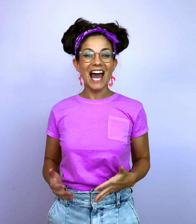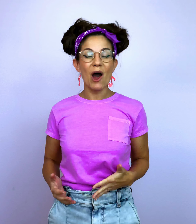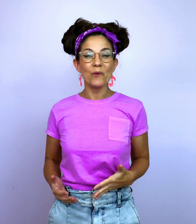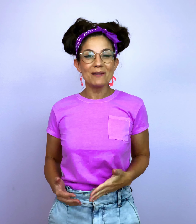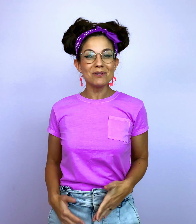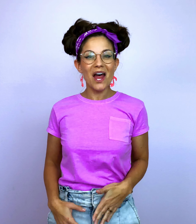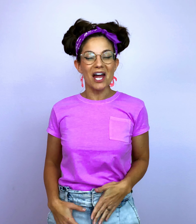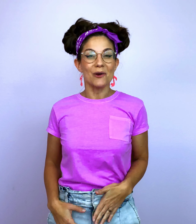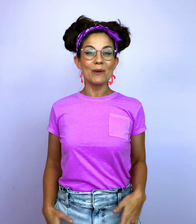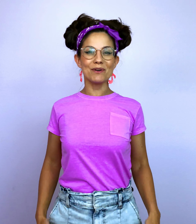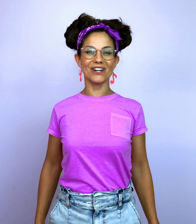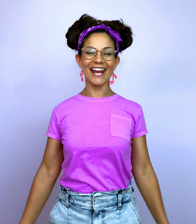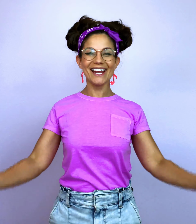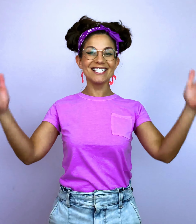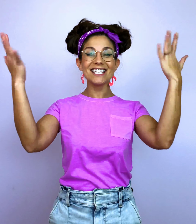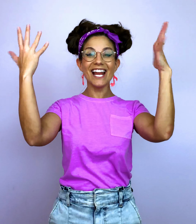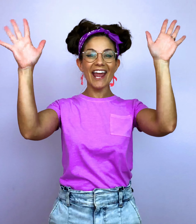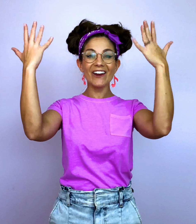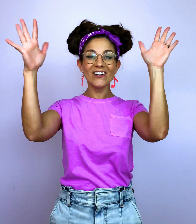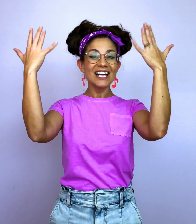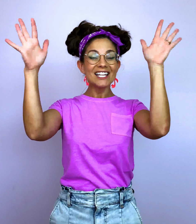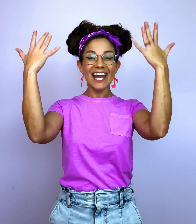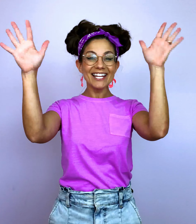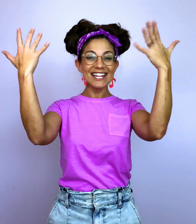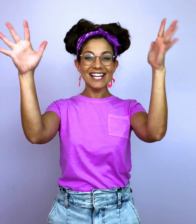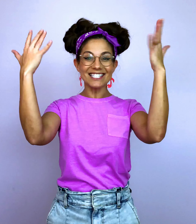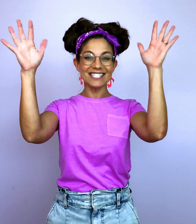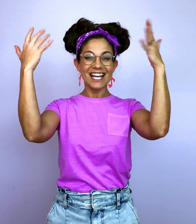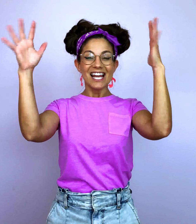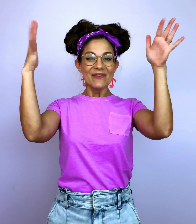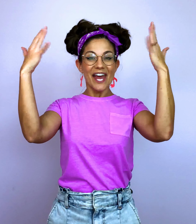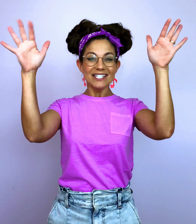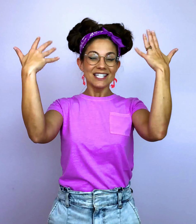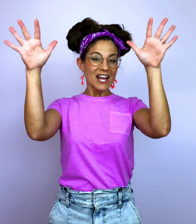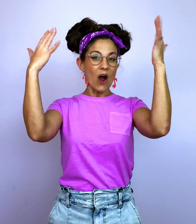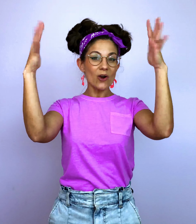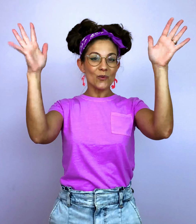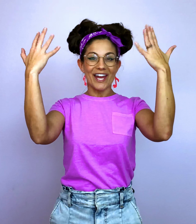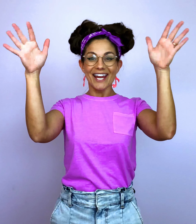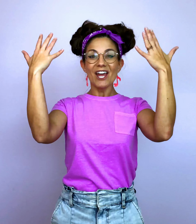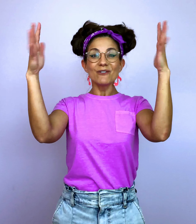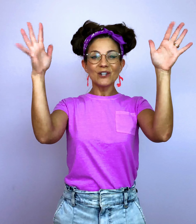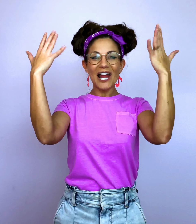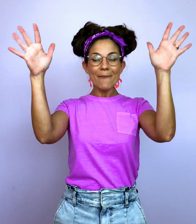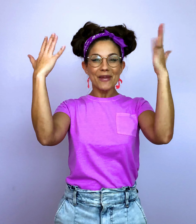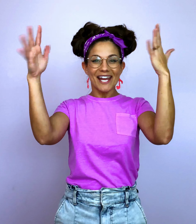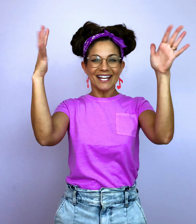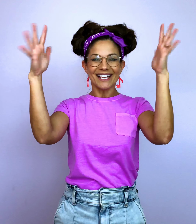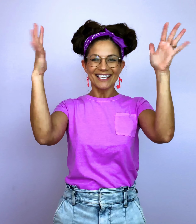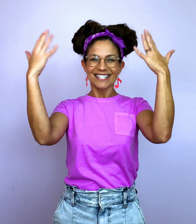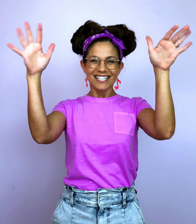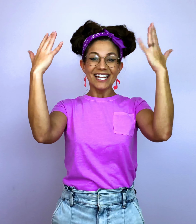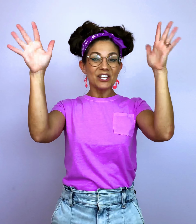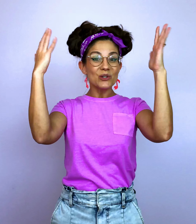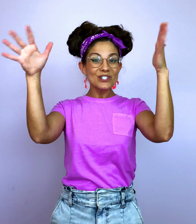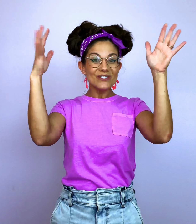how we applaud. We put our hands in the air like this. That's our way of clapping. Can you do